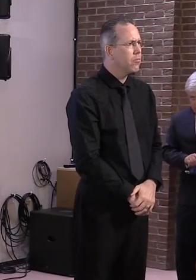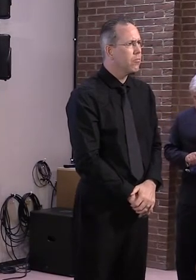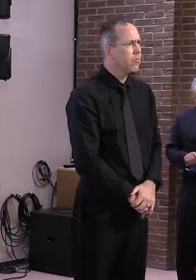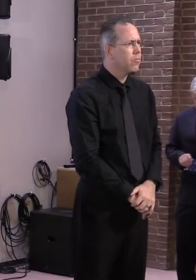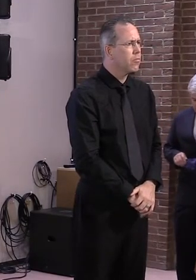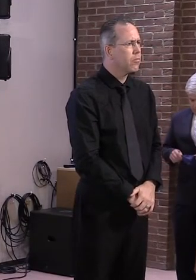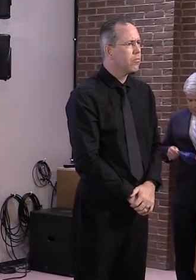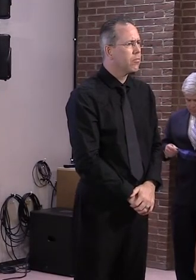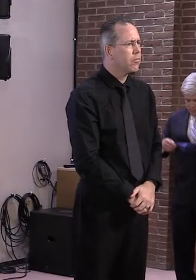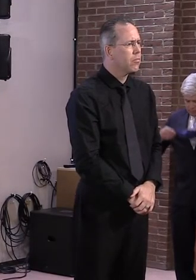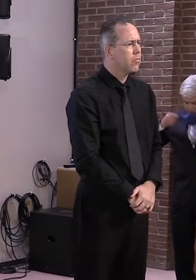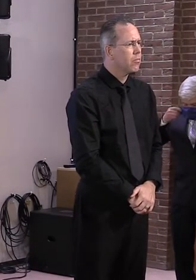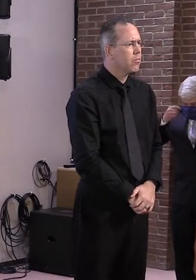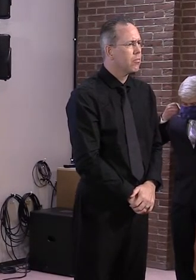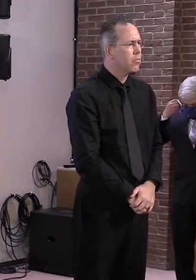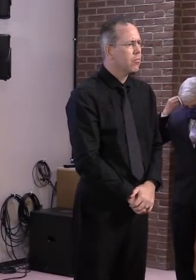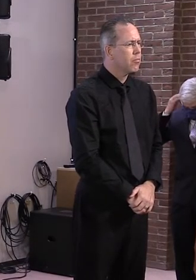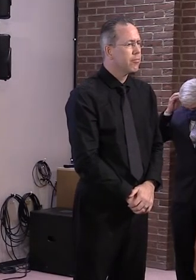Hello, Governor.